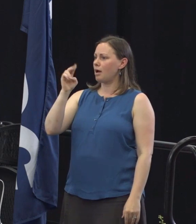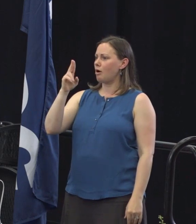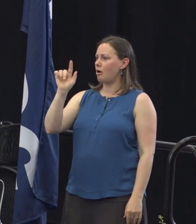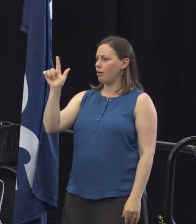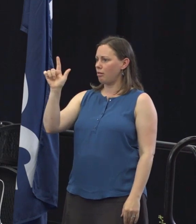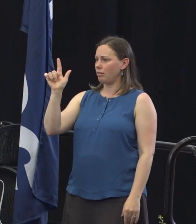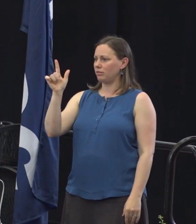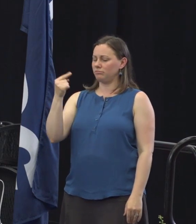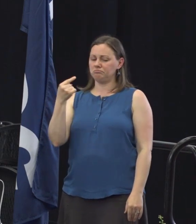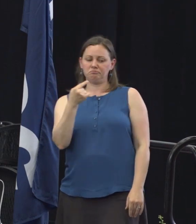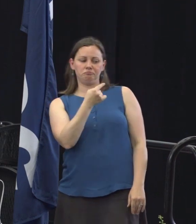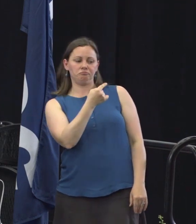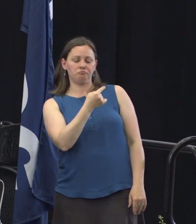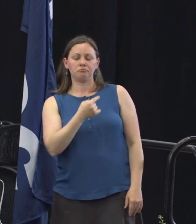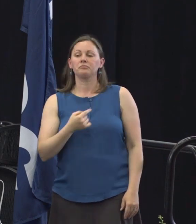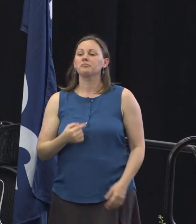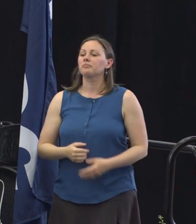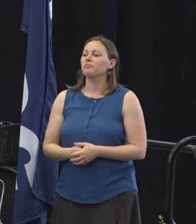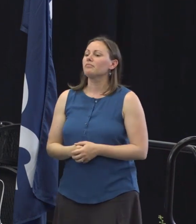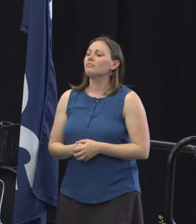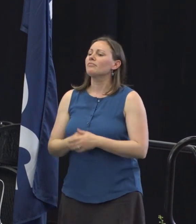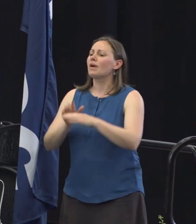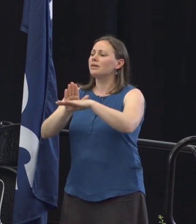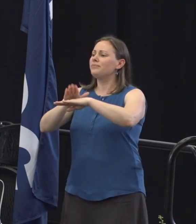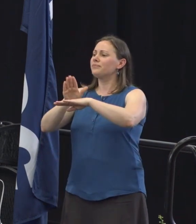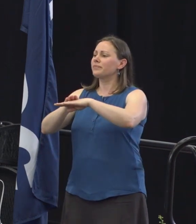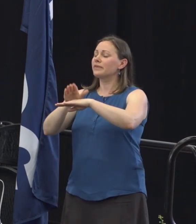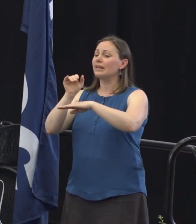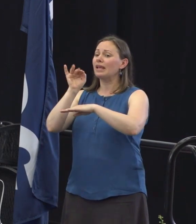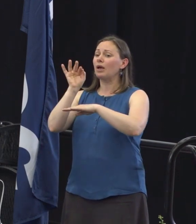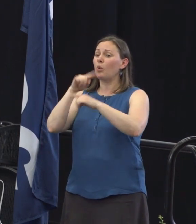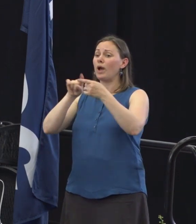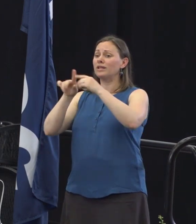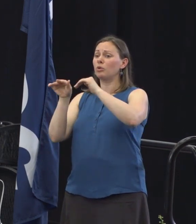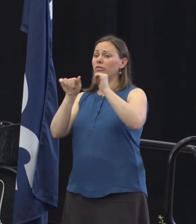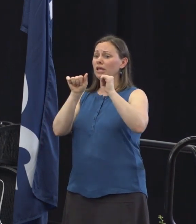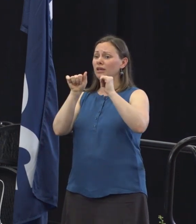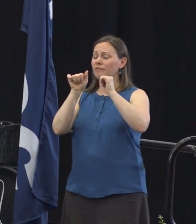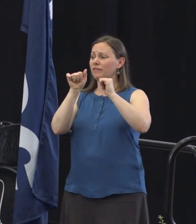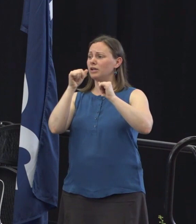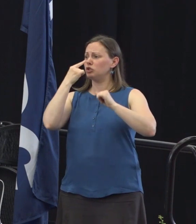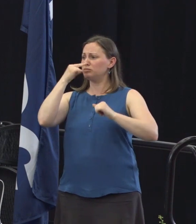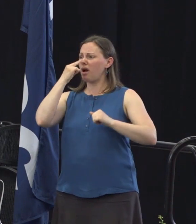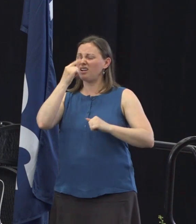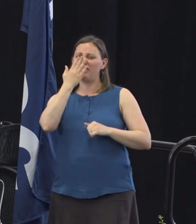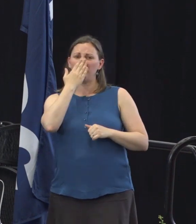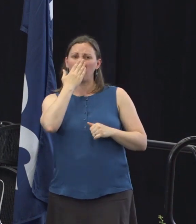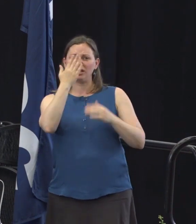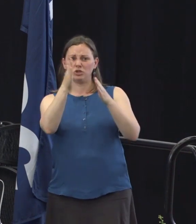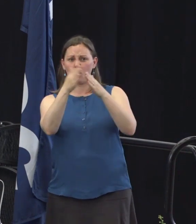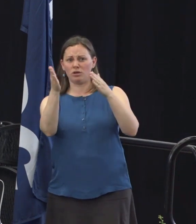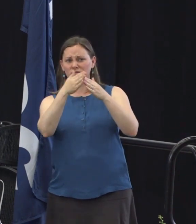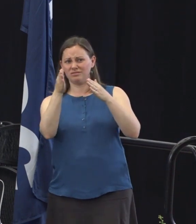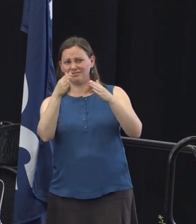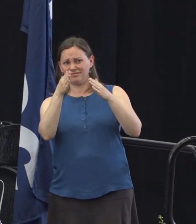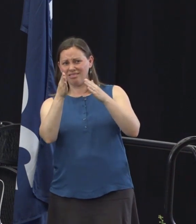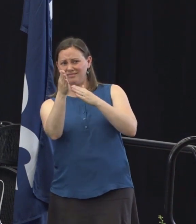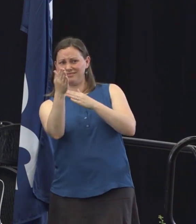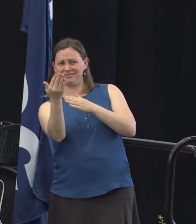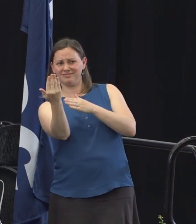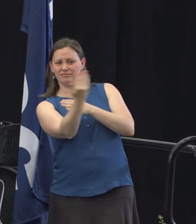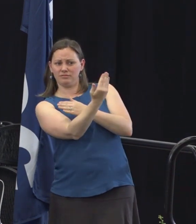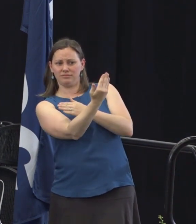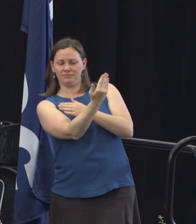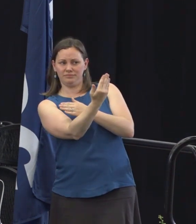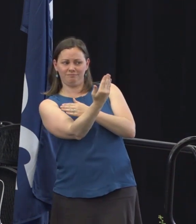immediately after the following ceremony. But please, when you leave, go exit through the rear, the front doors that you came in originally, and turn to the left